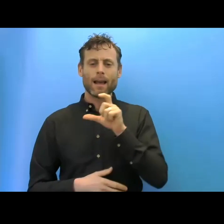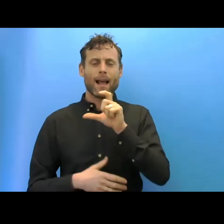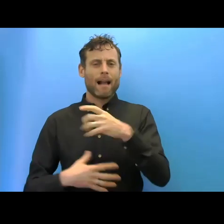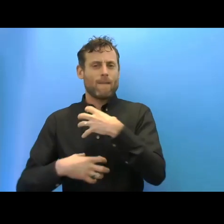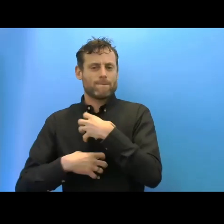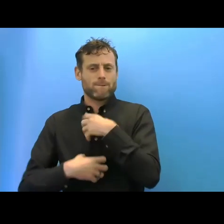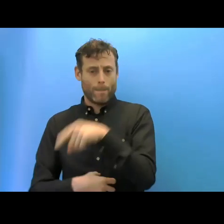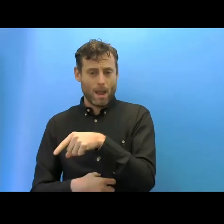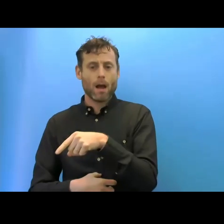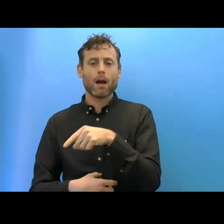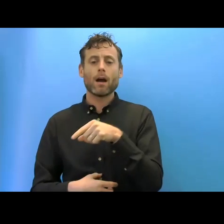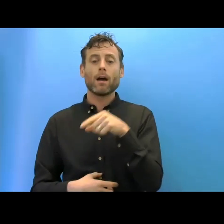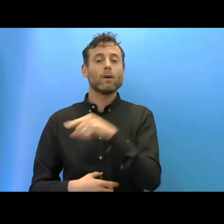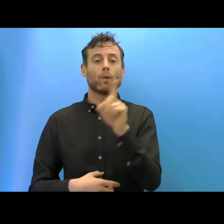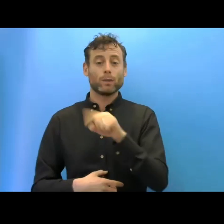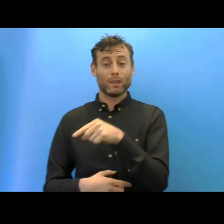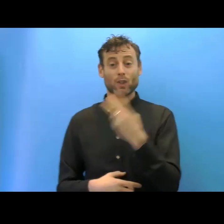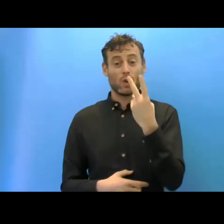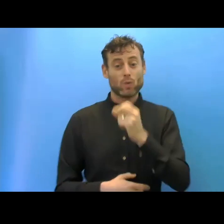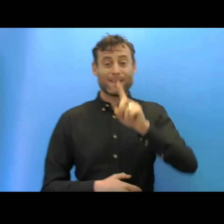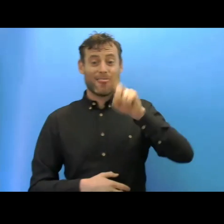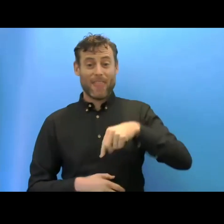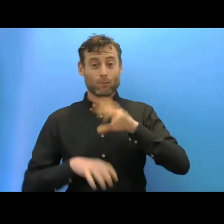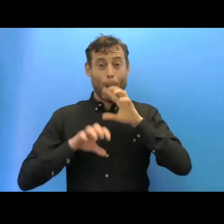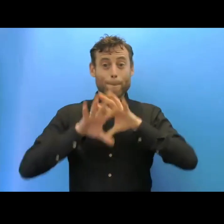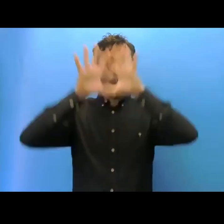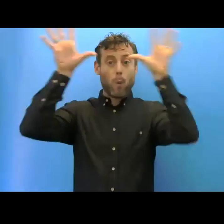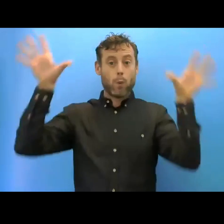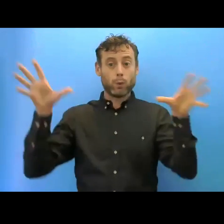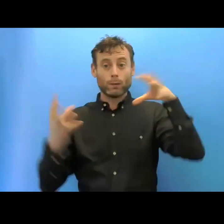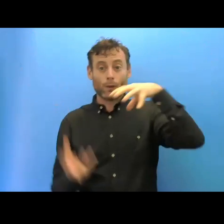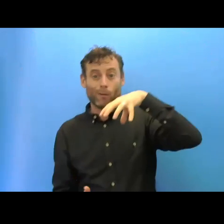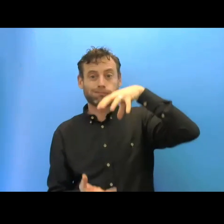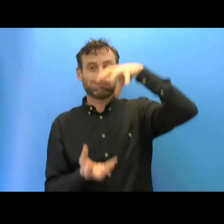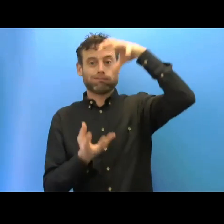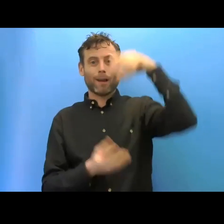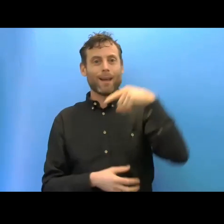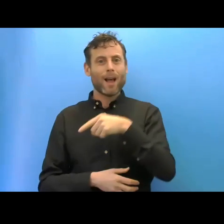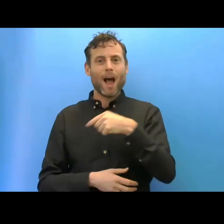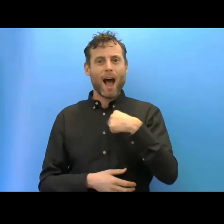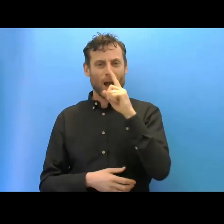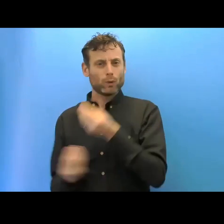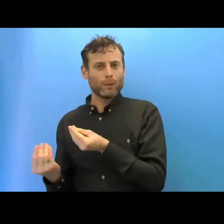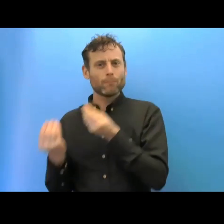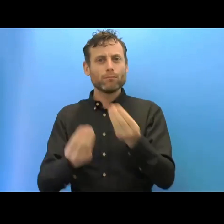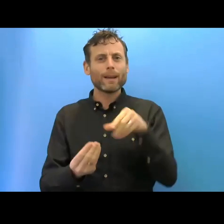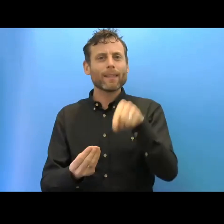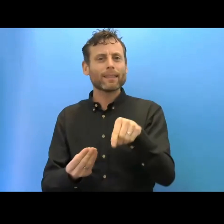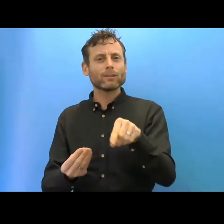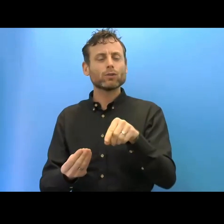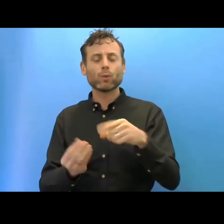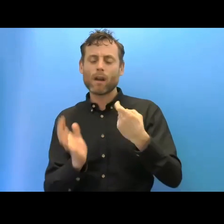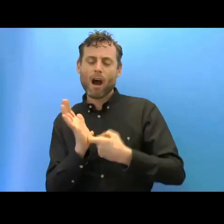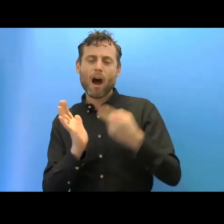from 20,000 balloons. And there's no way of sort of doing that in an R&D stage. And so I was thinking about how there could be